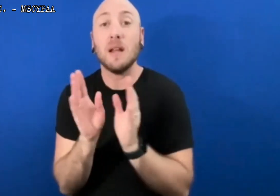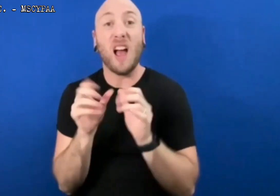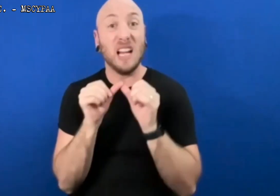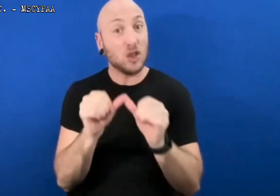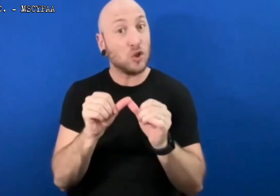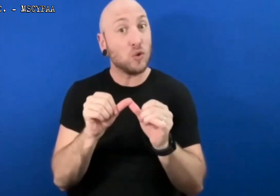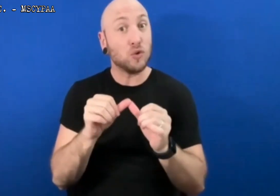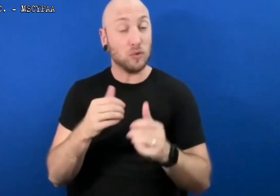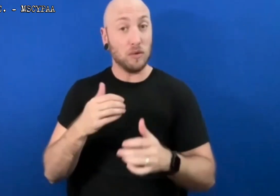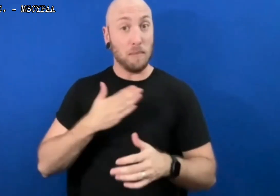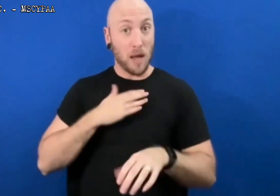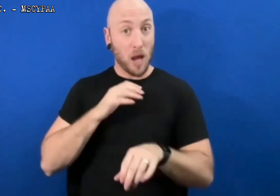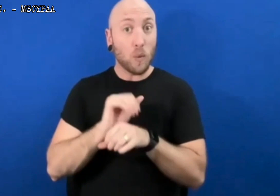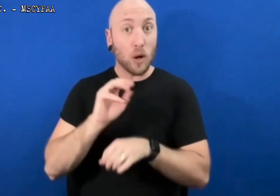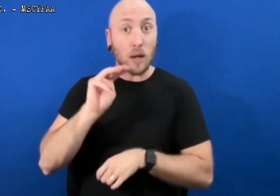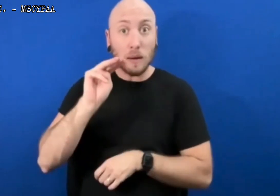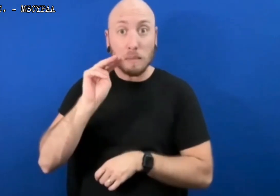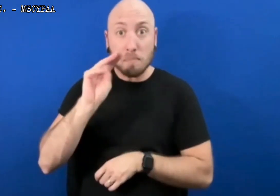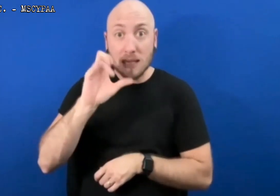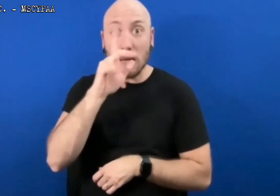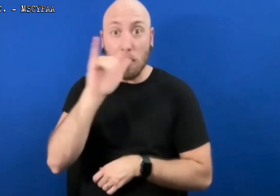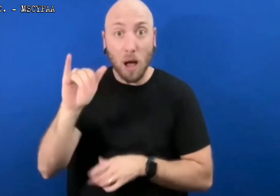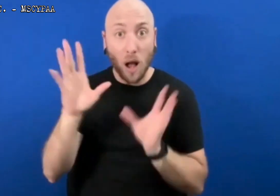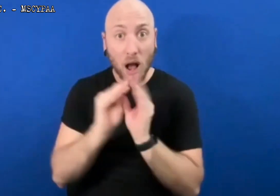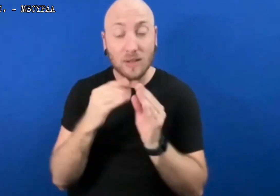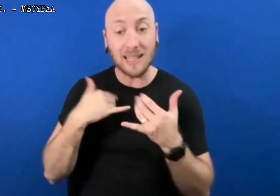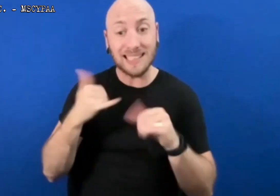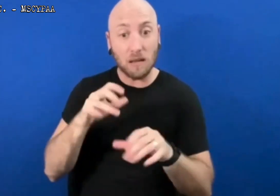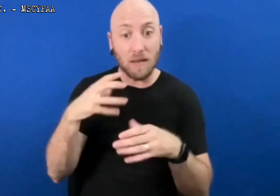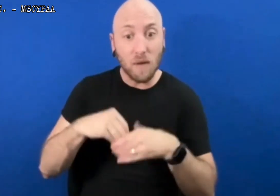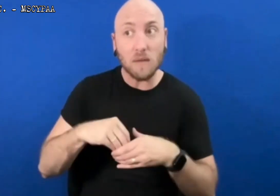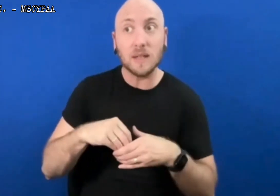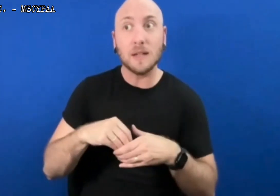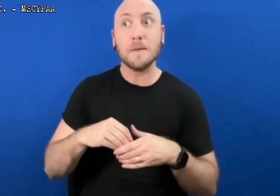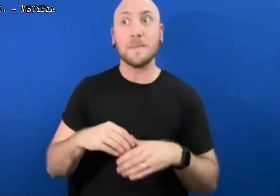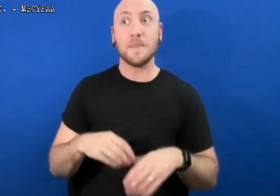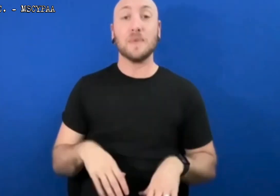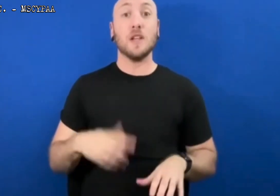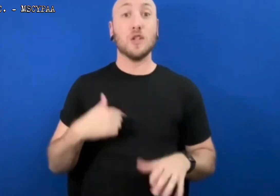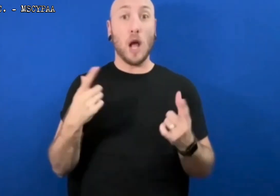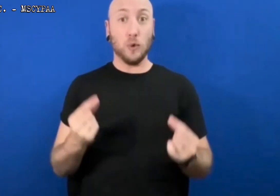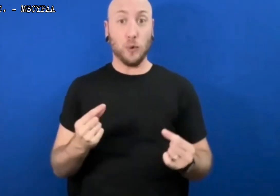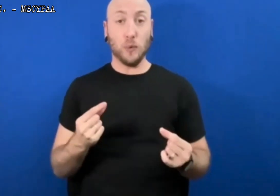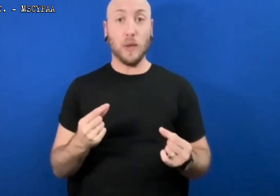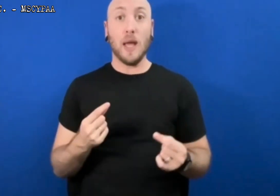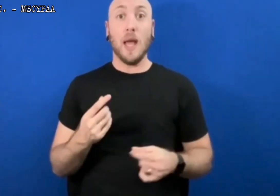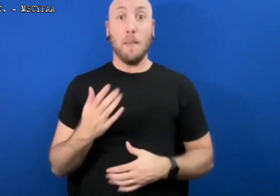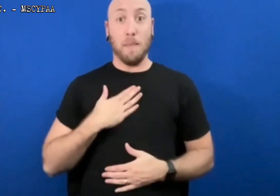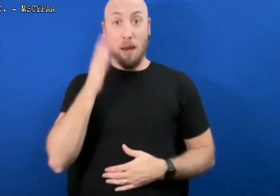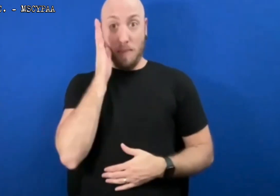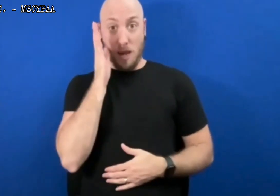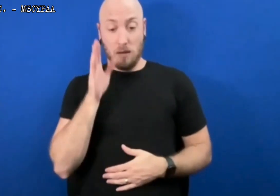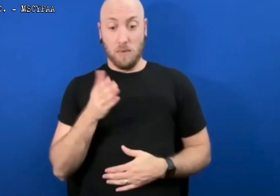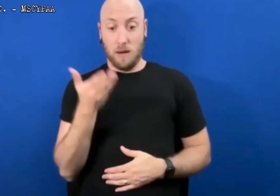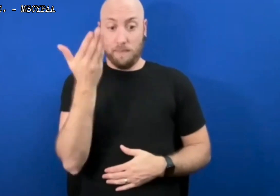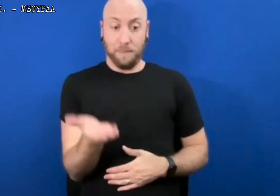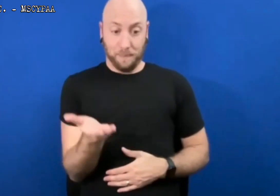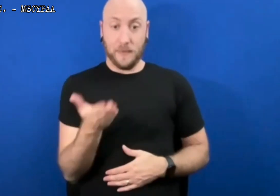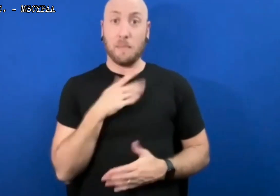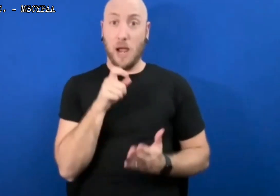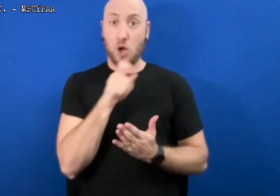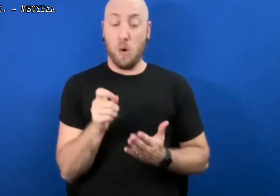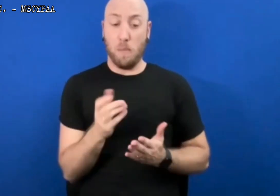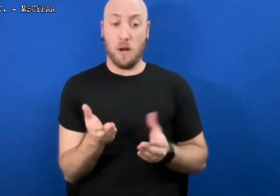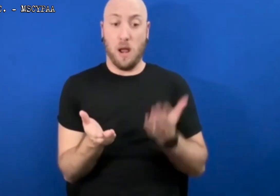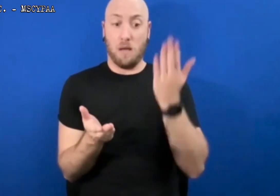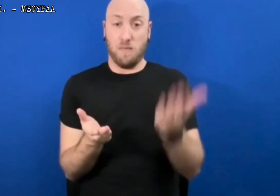I ended up just hitting the ground running with the steps. I put my notebook next to my bed and I wrote, hit my fourth step every